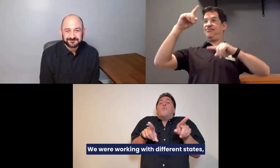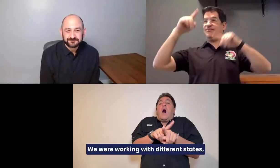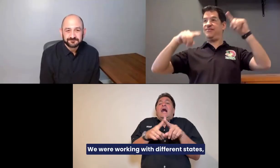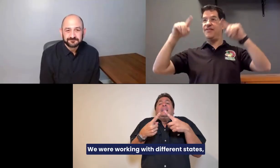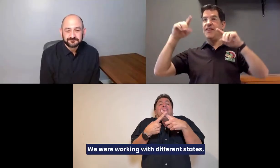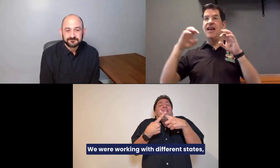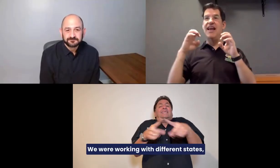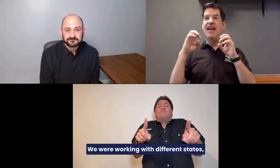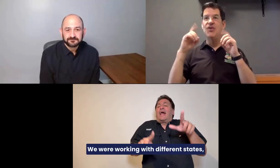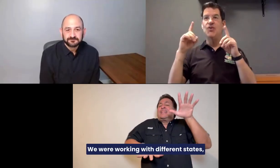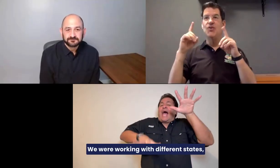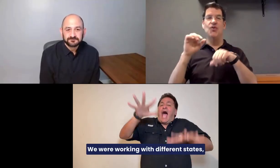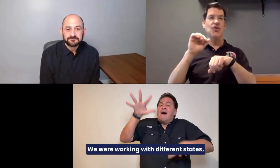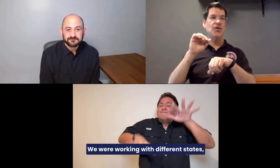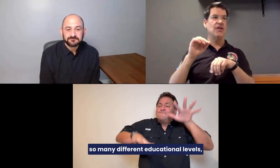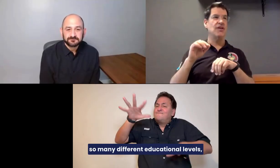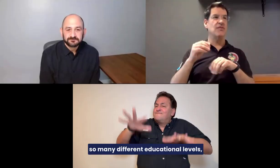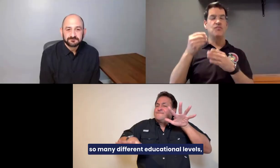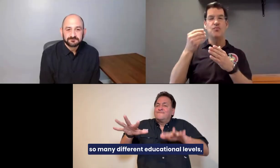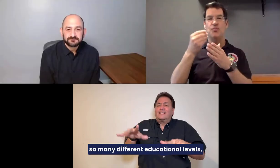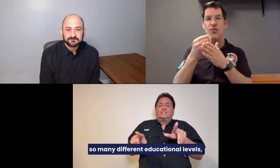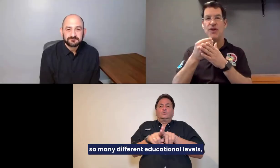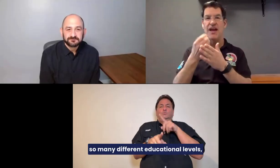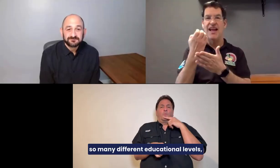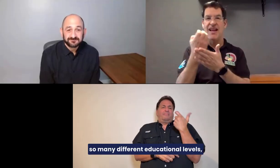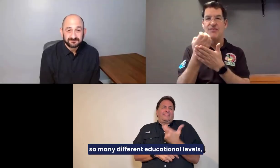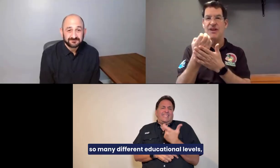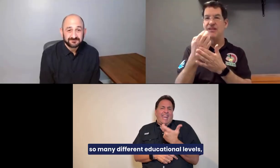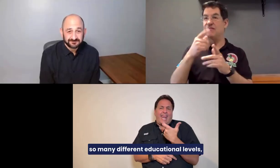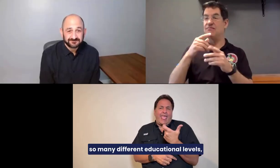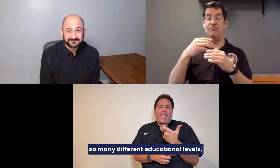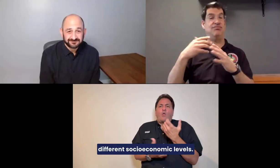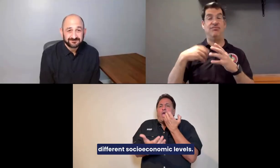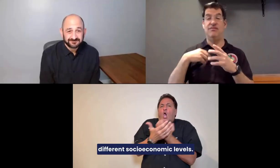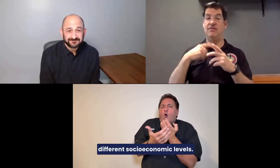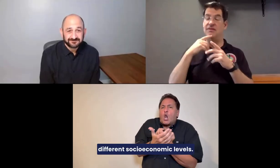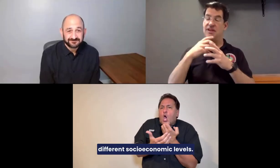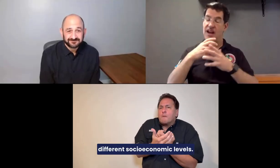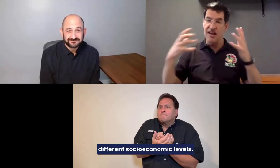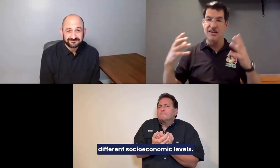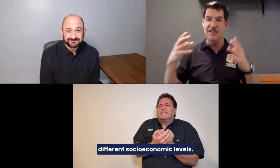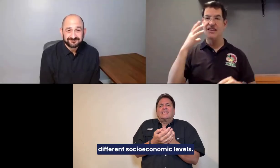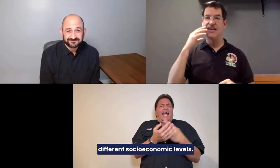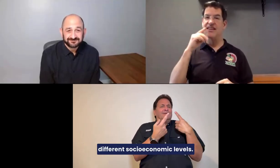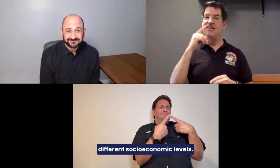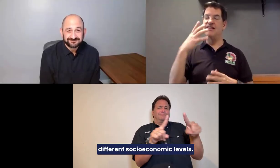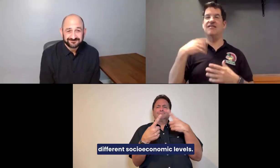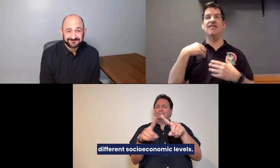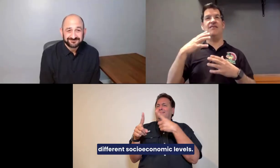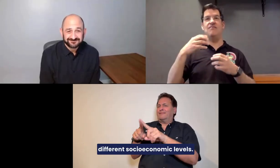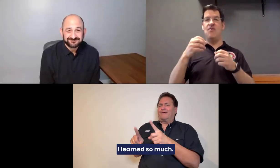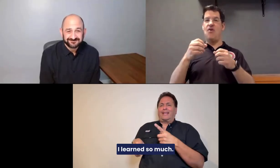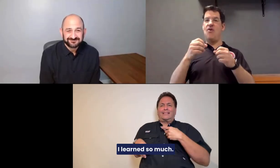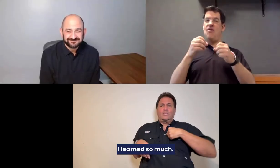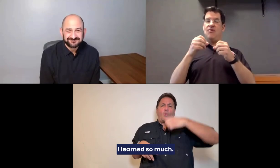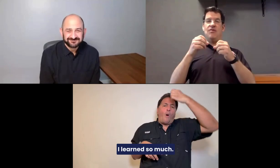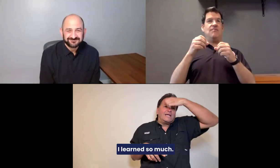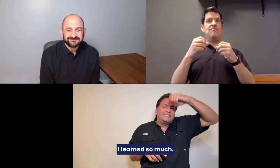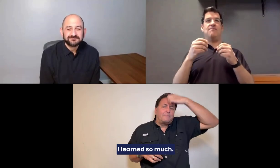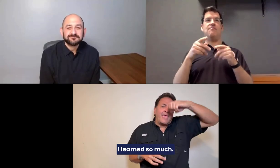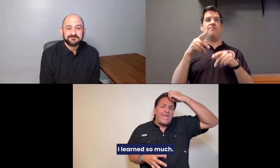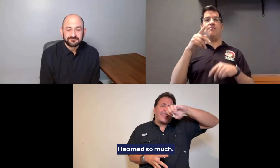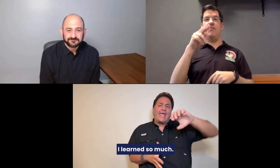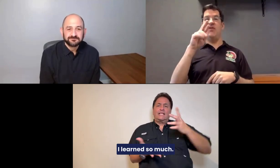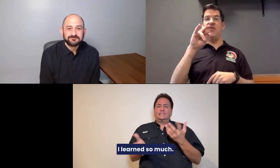working with different states, so many different educational levels, different socioeconomic levels. I learned